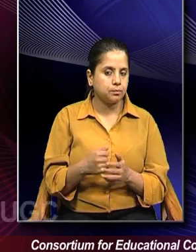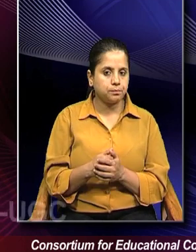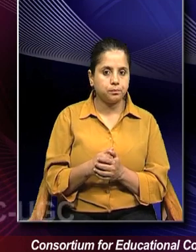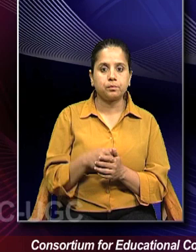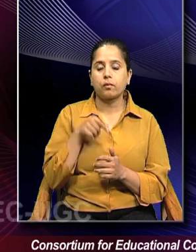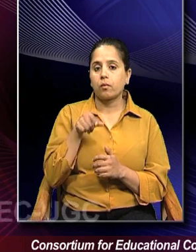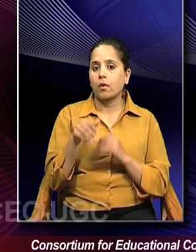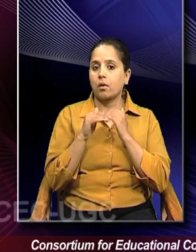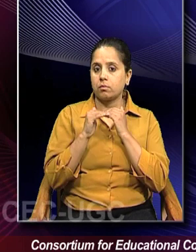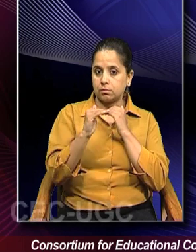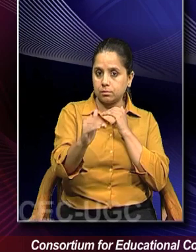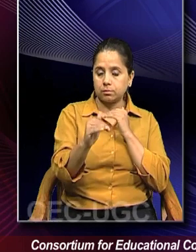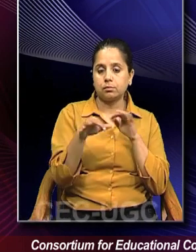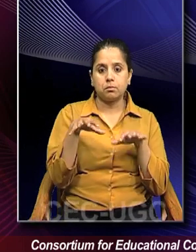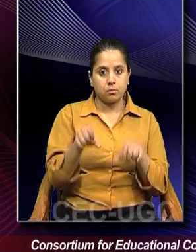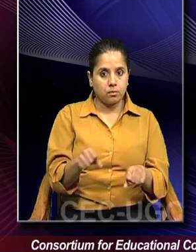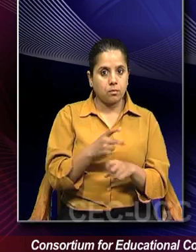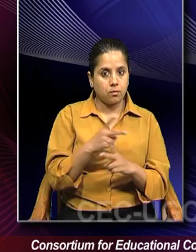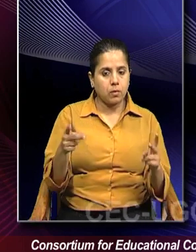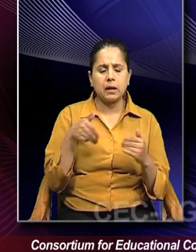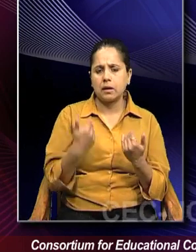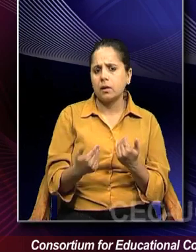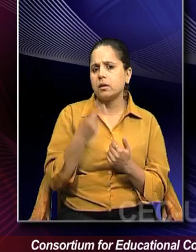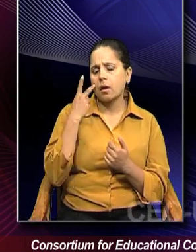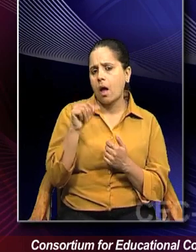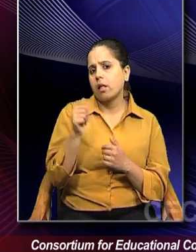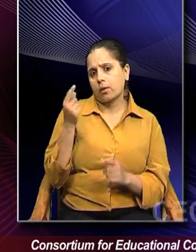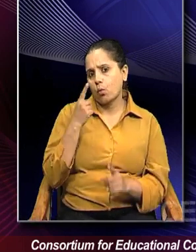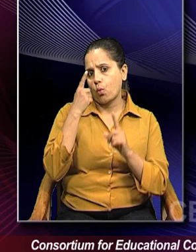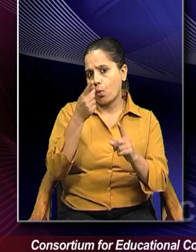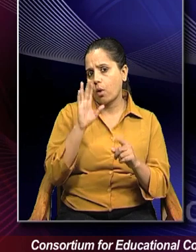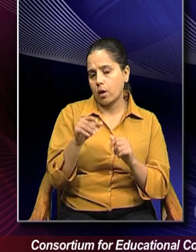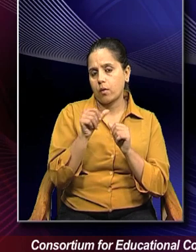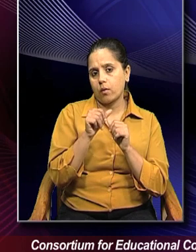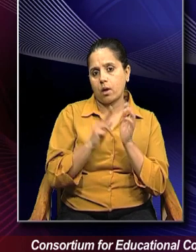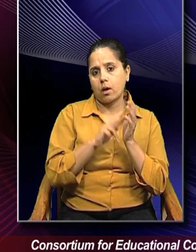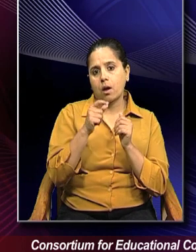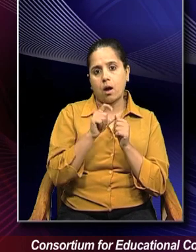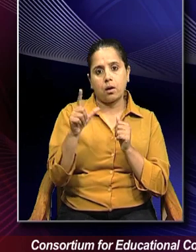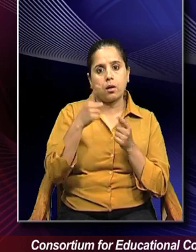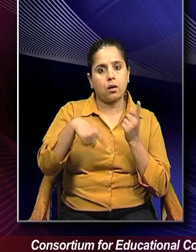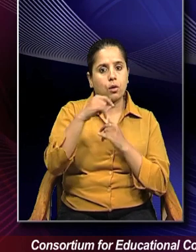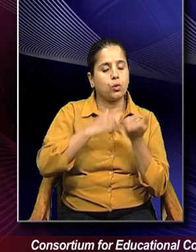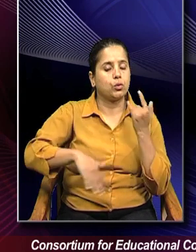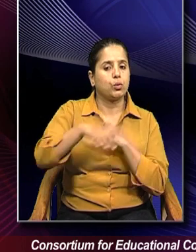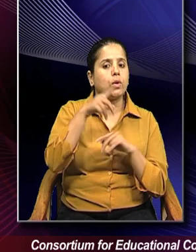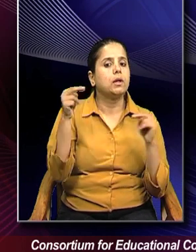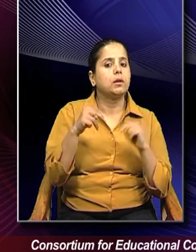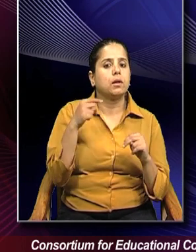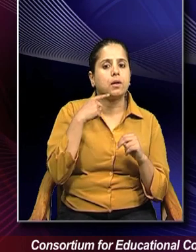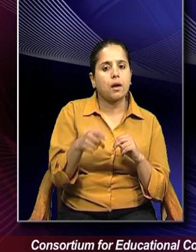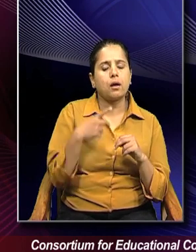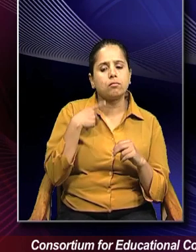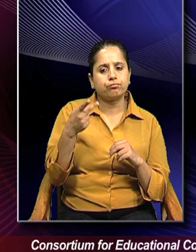The stability of possession is yet another goal of anarchical society. It requires